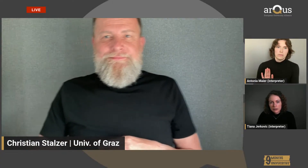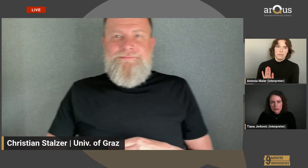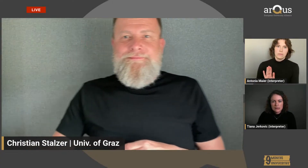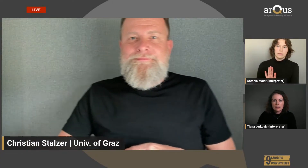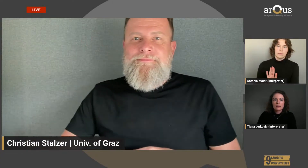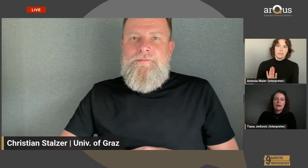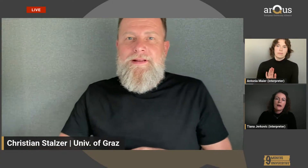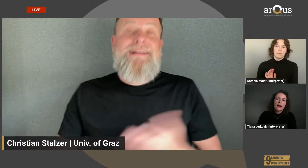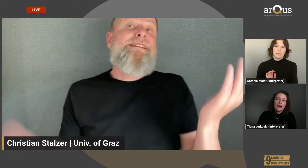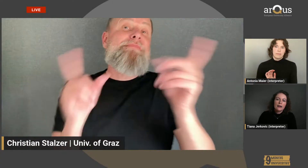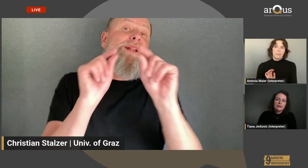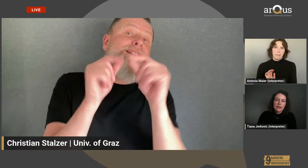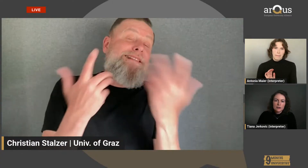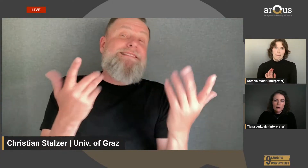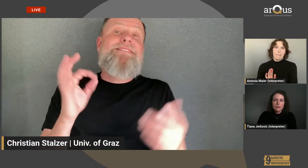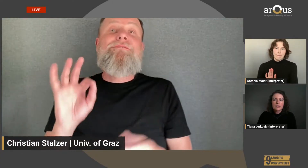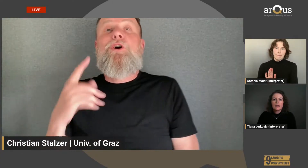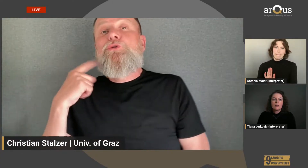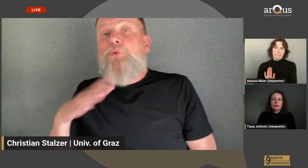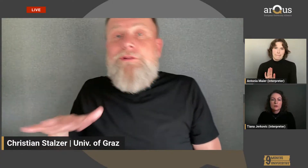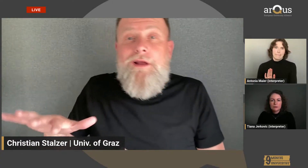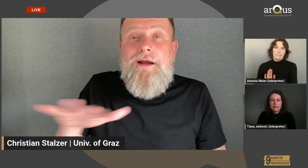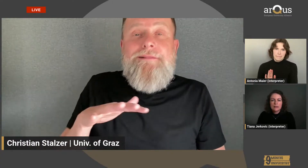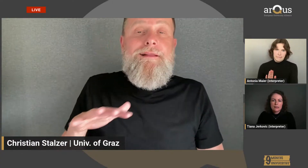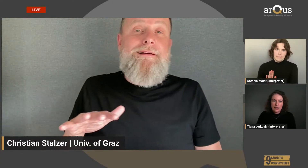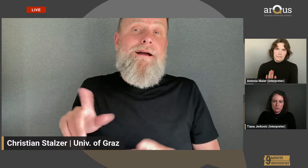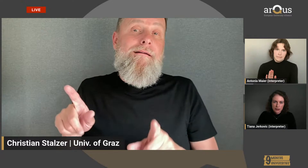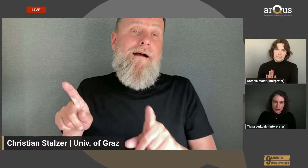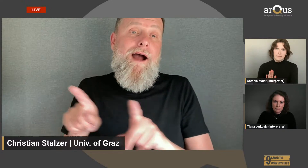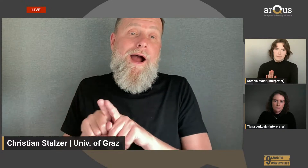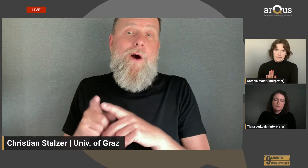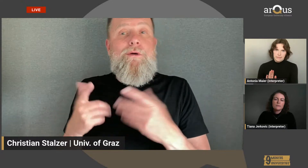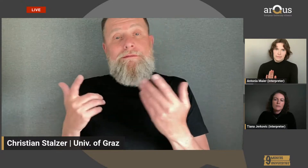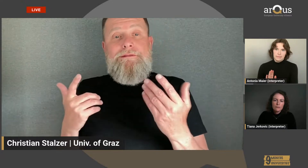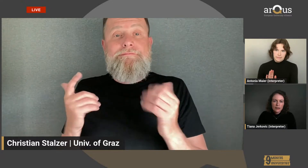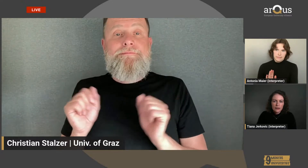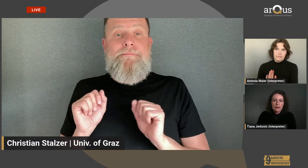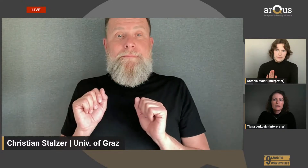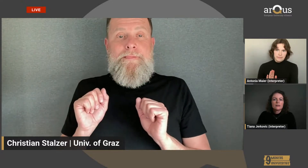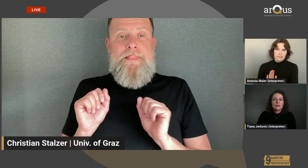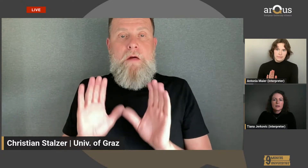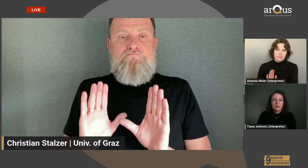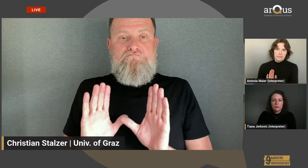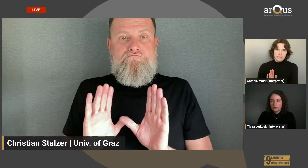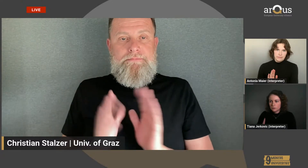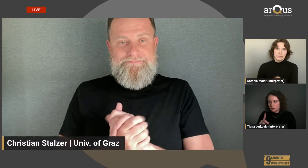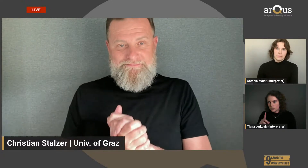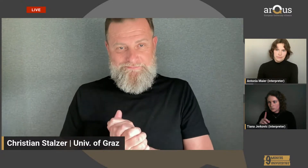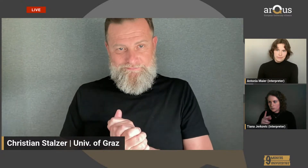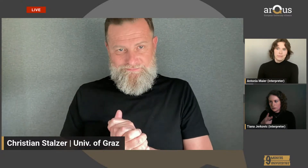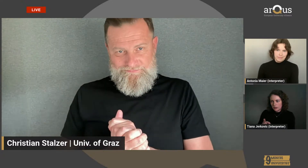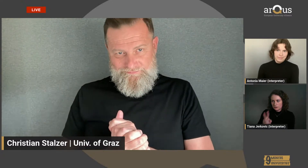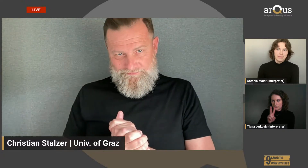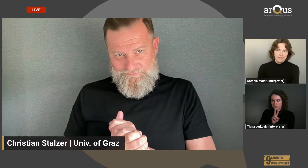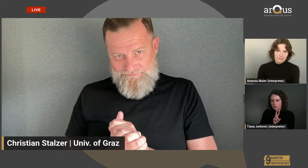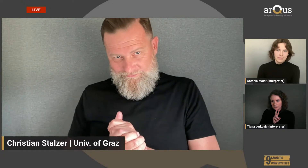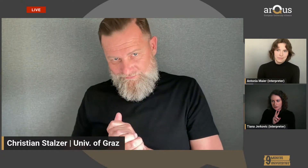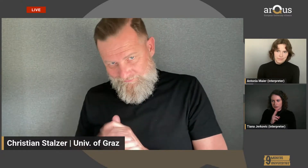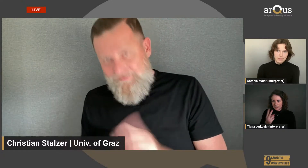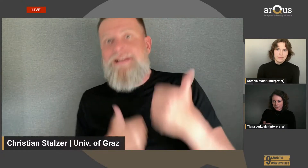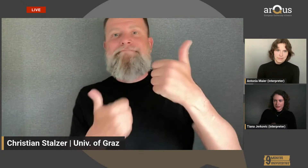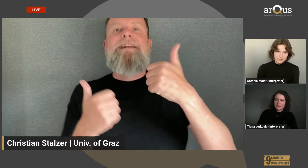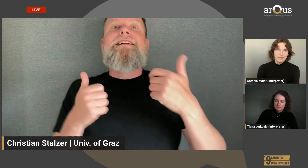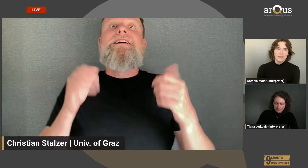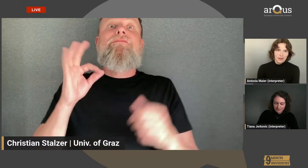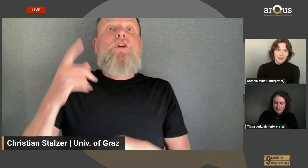to listen and take notes and also read at the same time. So we'll have interpreter.